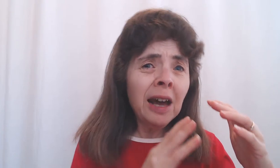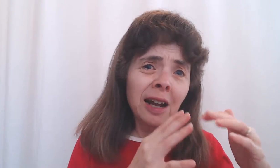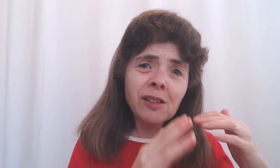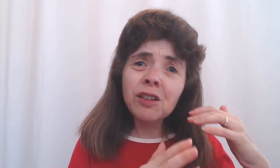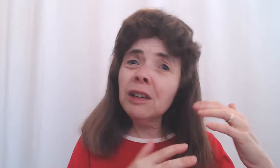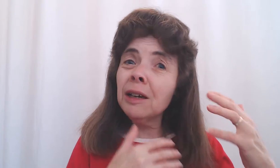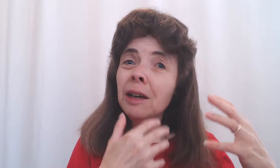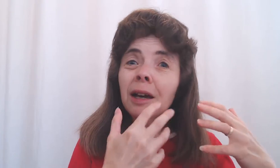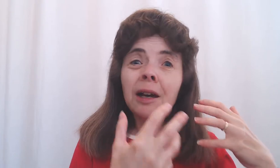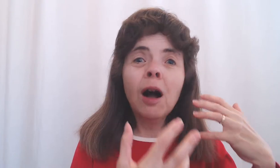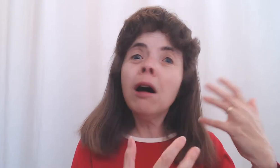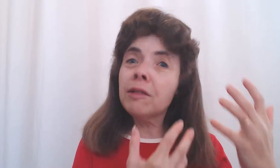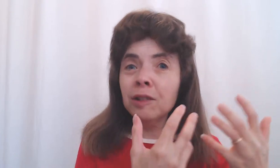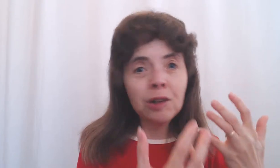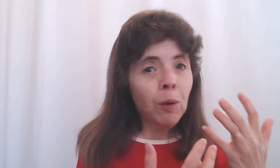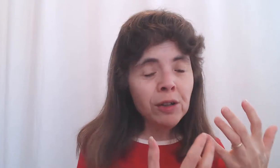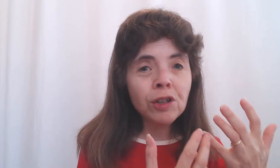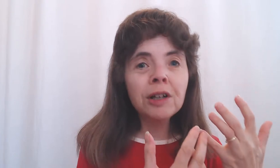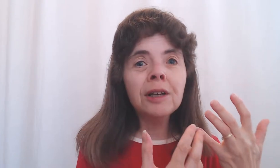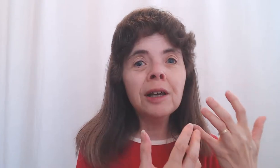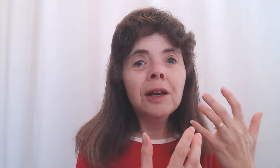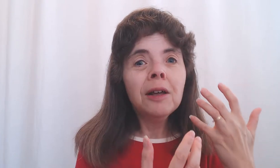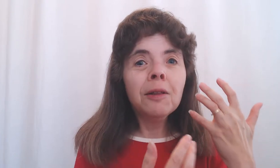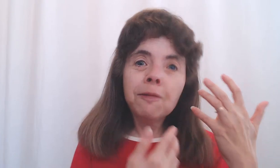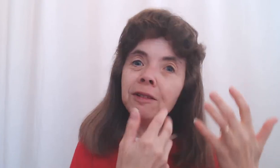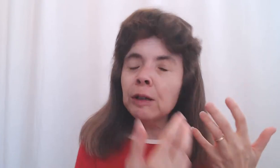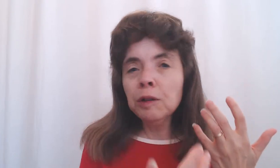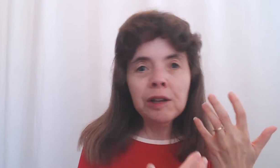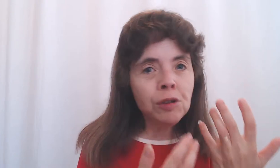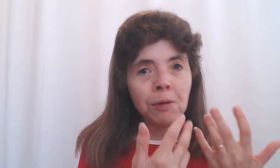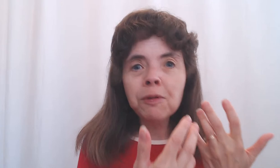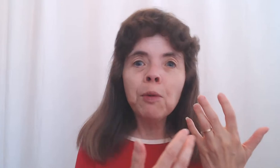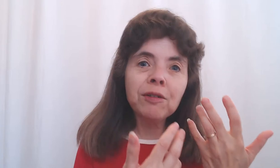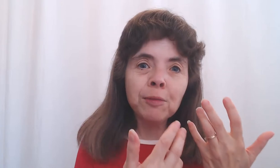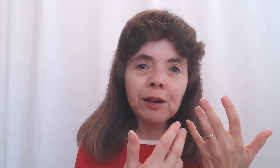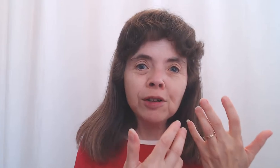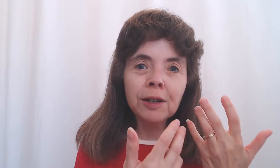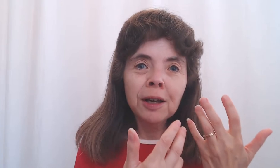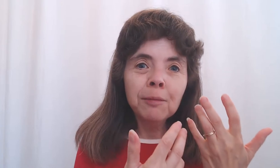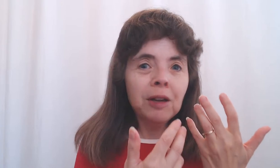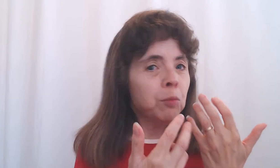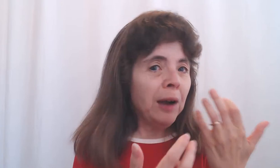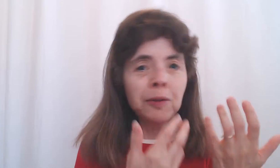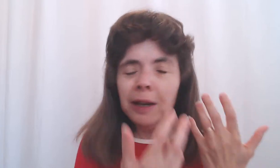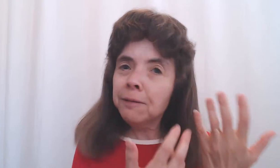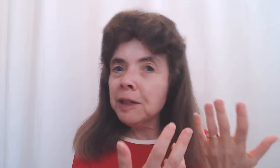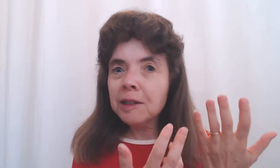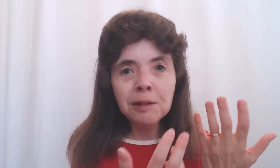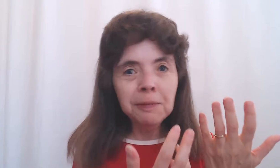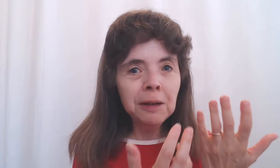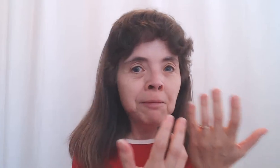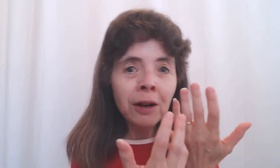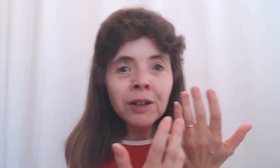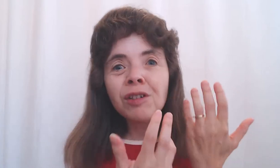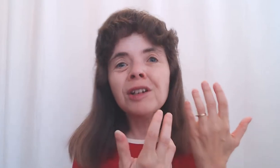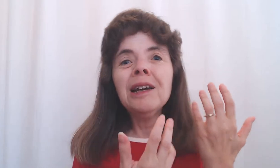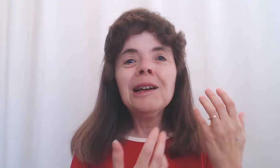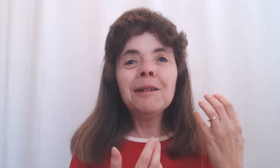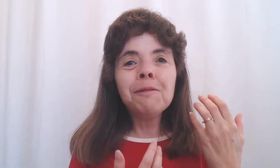that actually calls into question the physical nature of the resurrection, because why would they have needed to be embellished if,